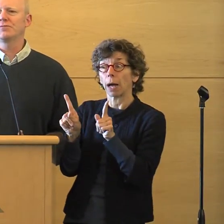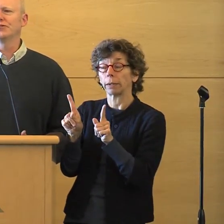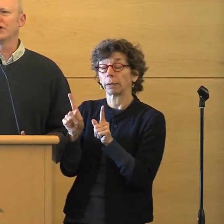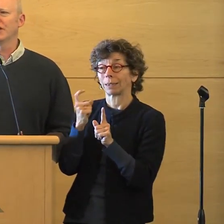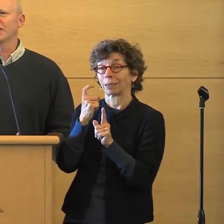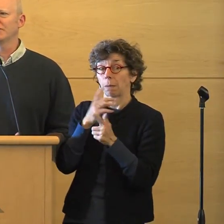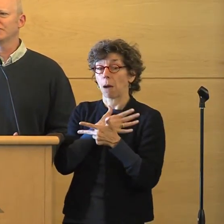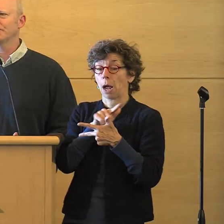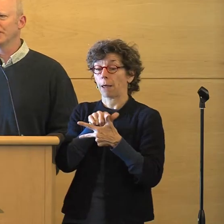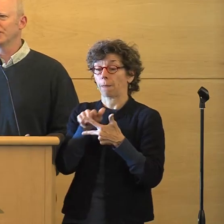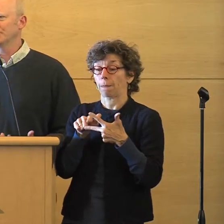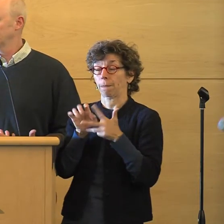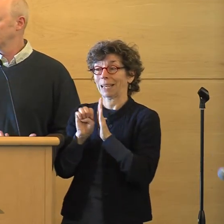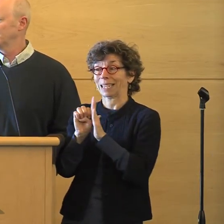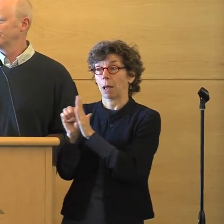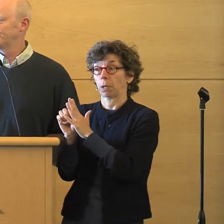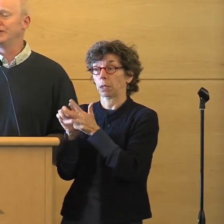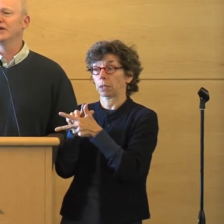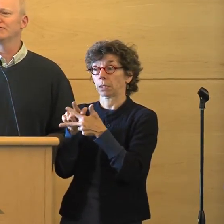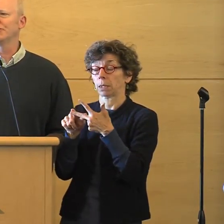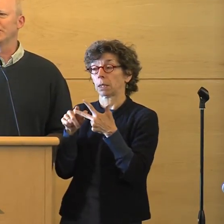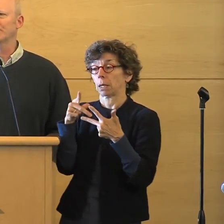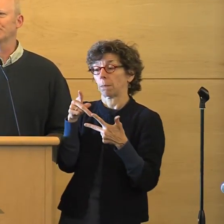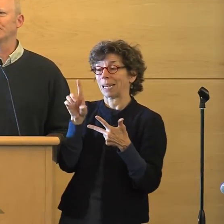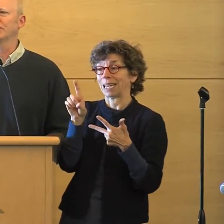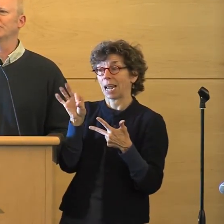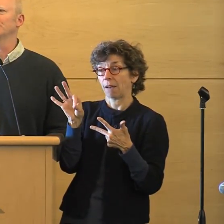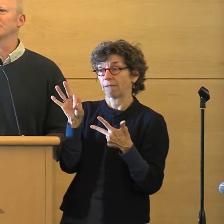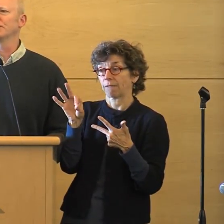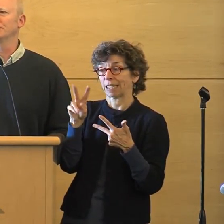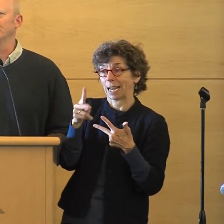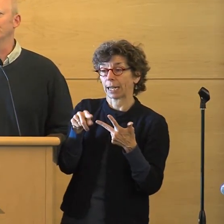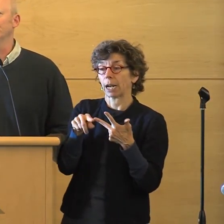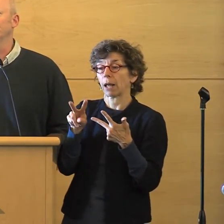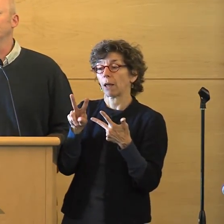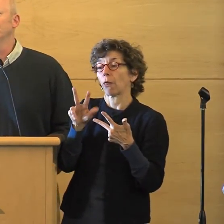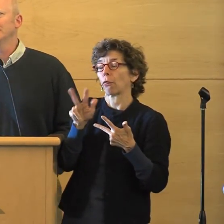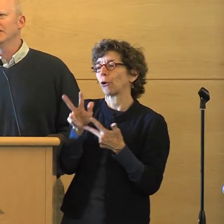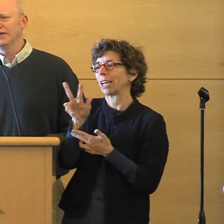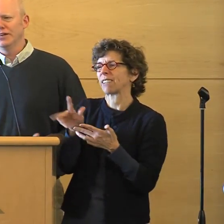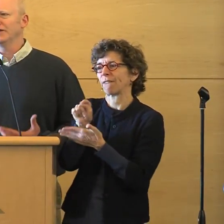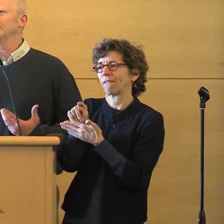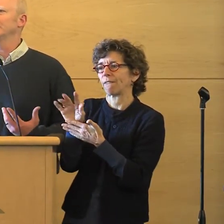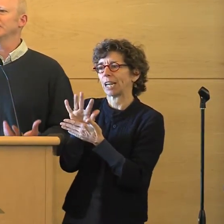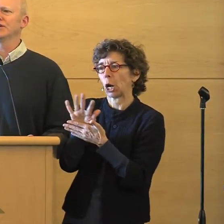interactive media, social media? Are you going to be talking about that later in the presentation?